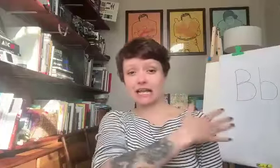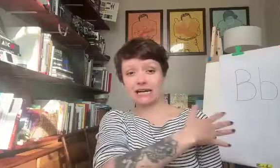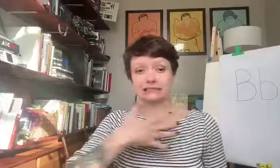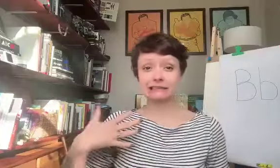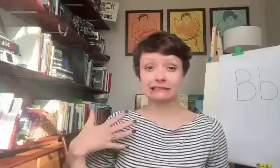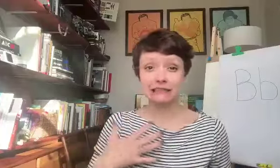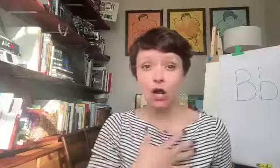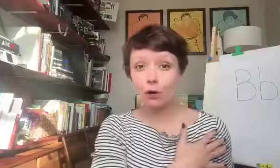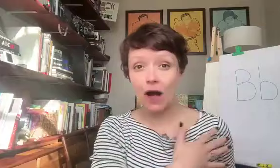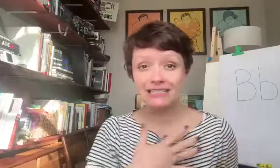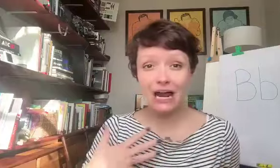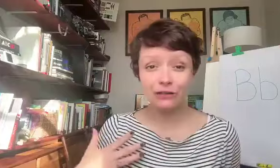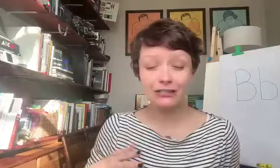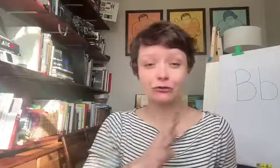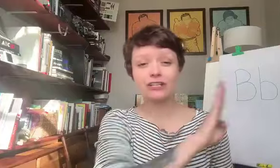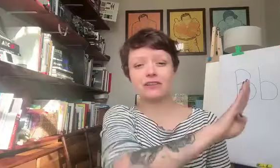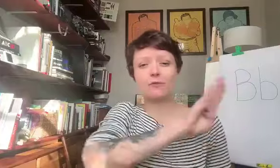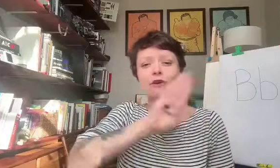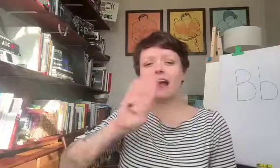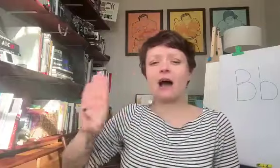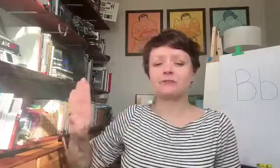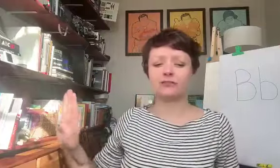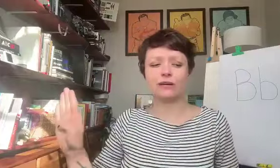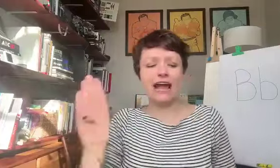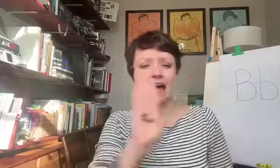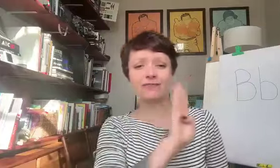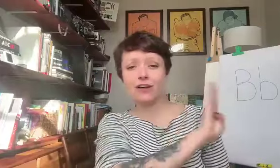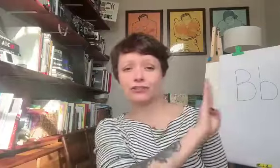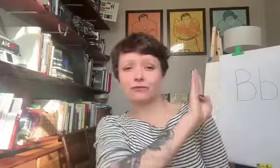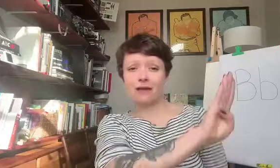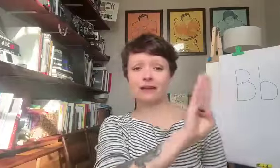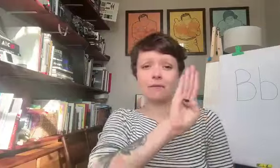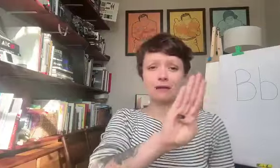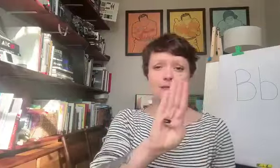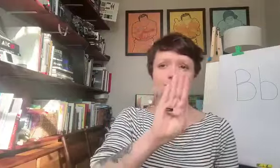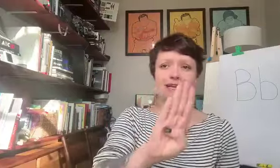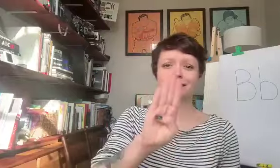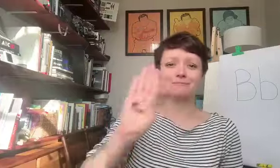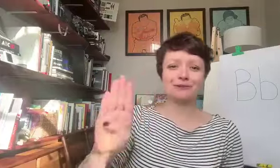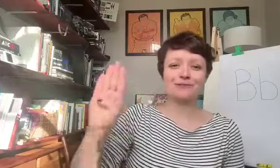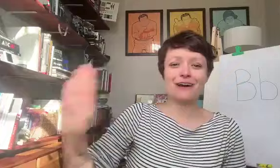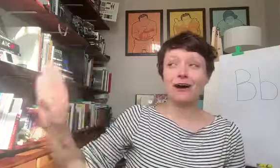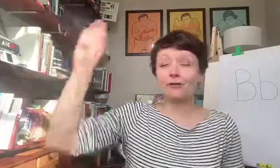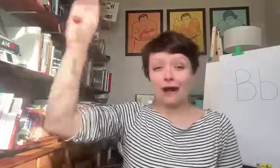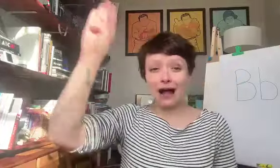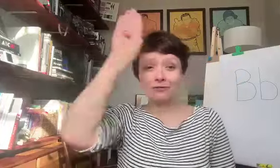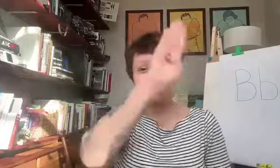midline, cross-lateral integration, the more options we have to make our bees move around the